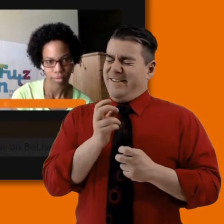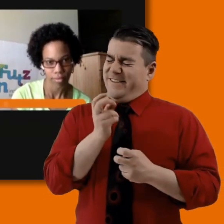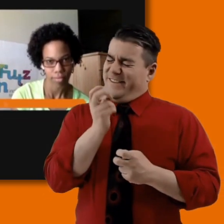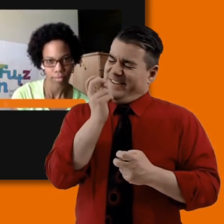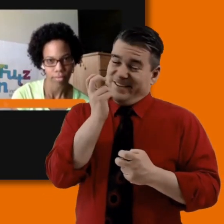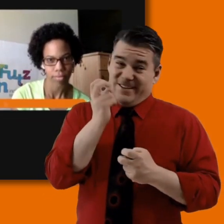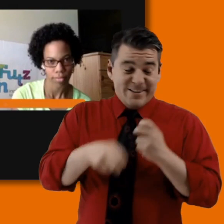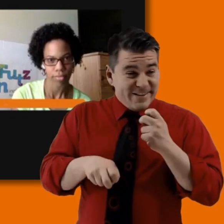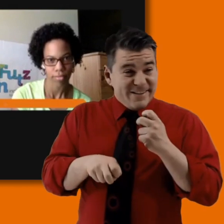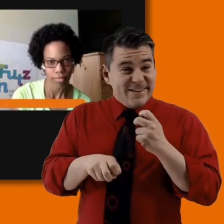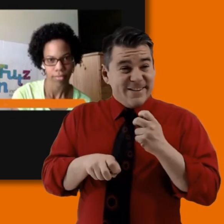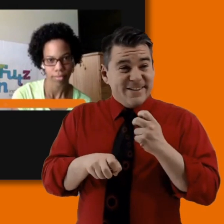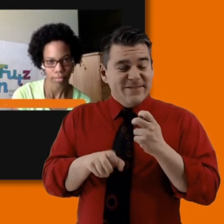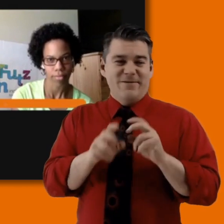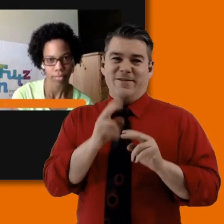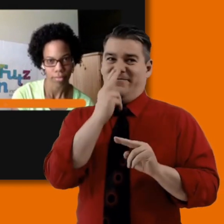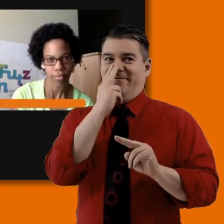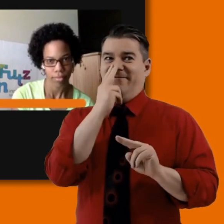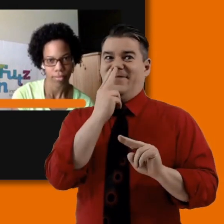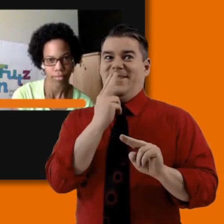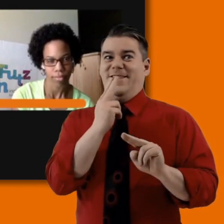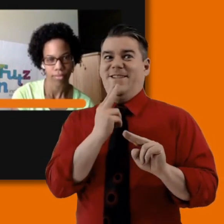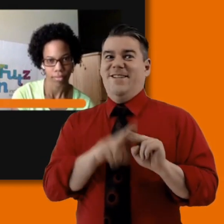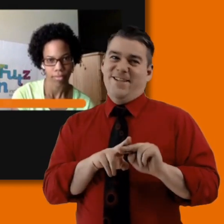it's so fun, and